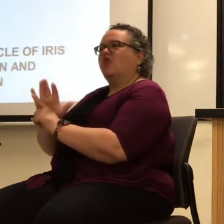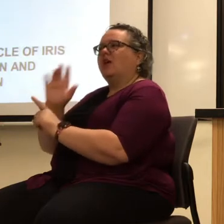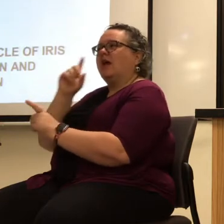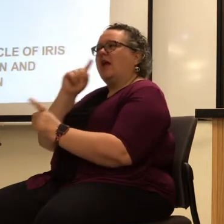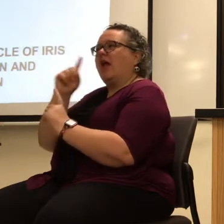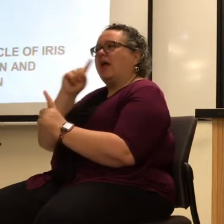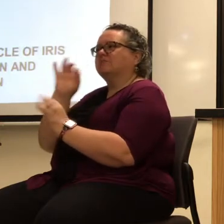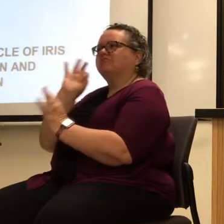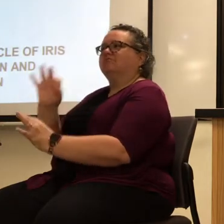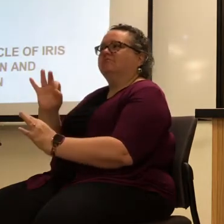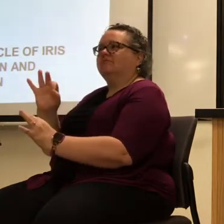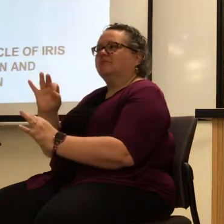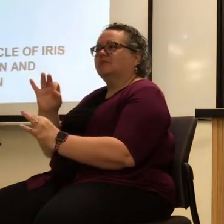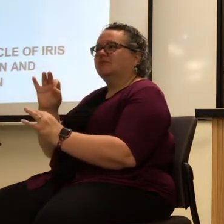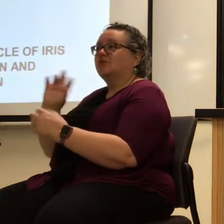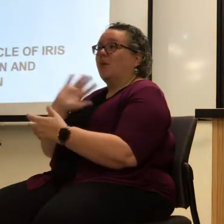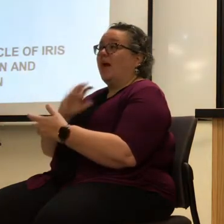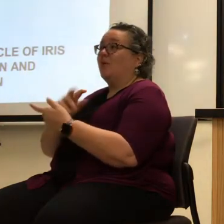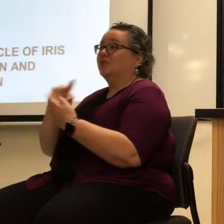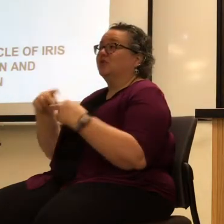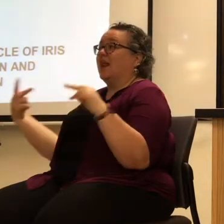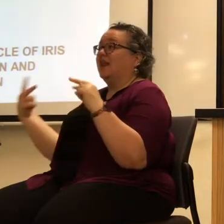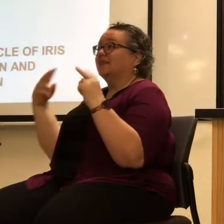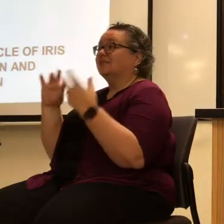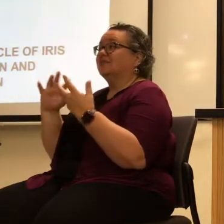Genetics worked out perfectly for us.